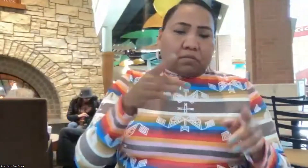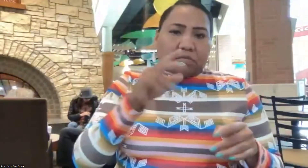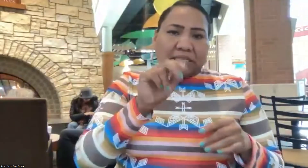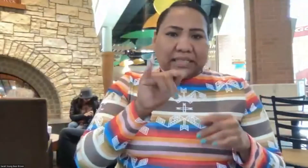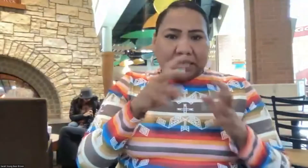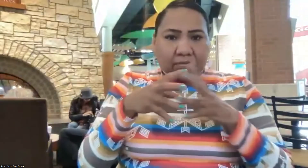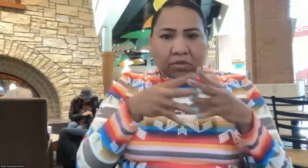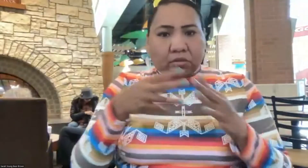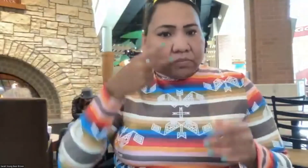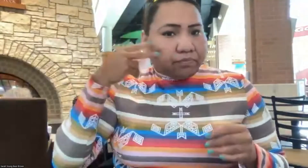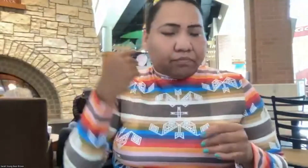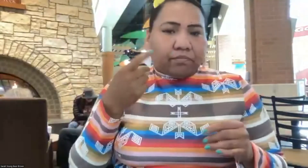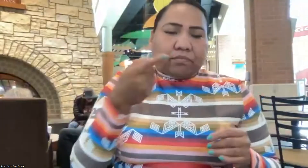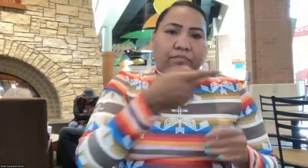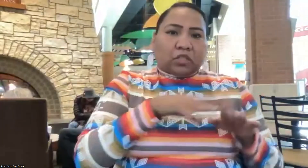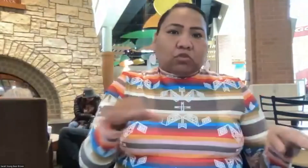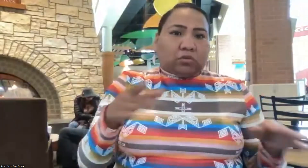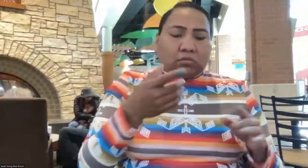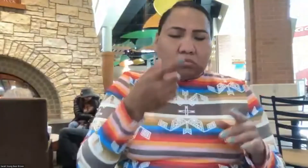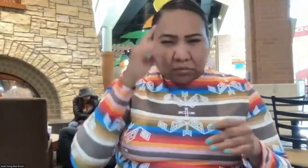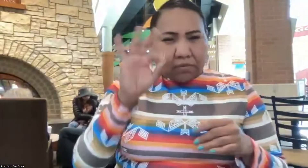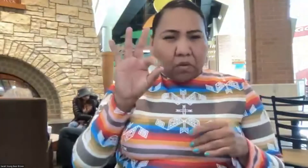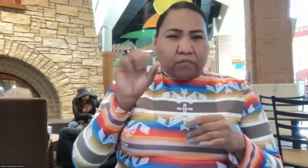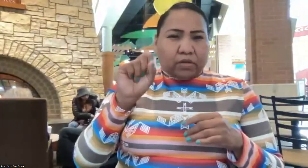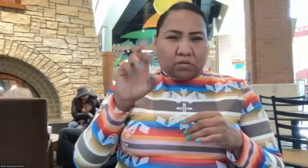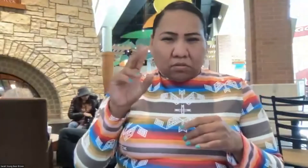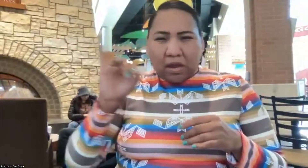and retrieved the children because there's a law that says that they cannot detain